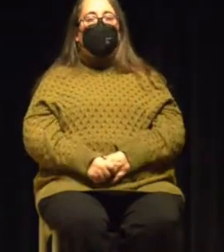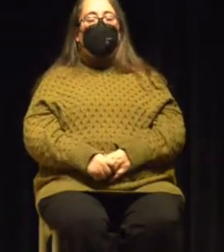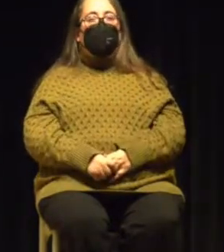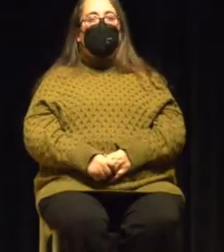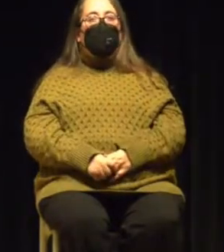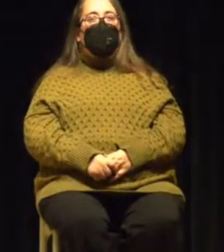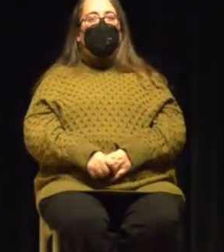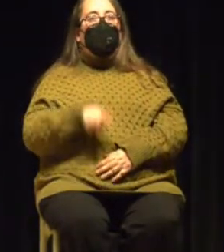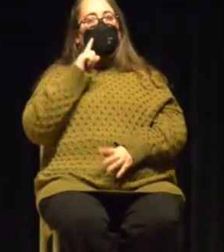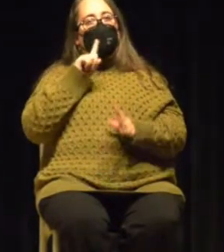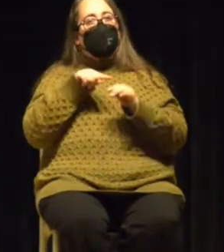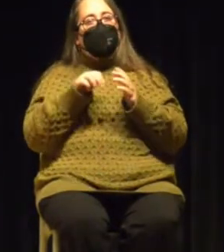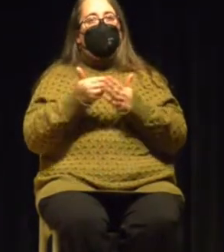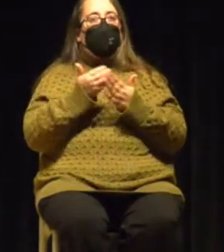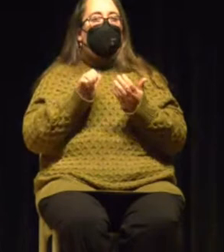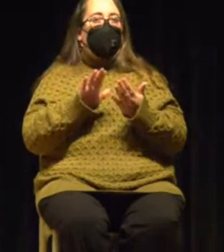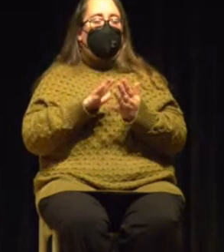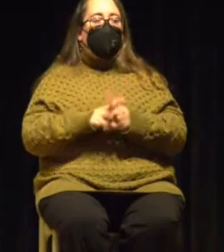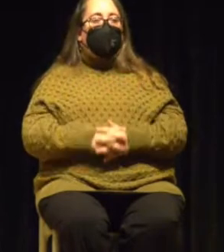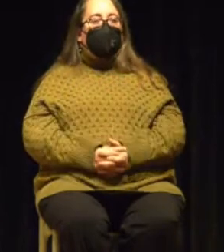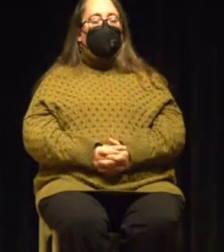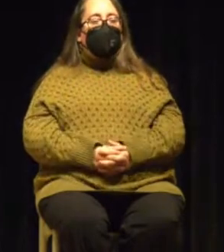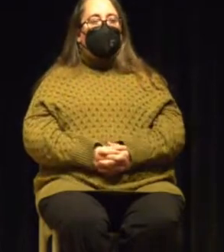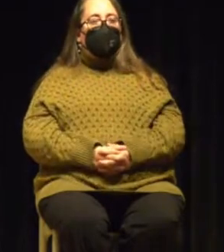them in new ways.